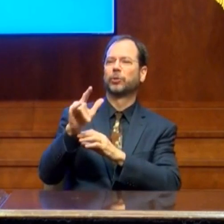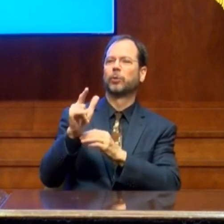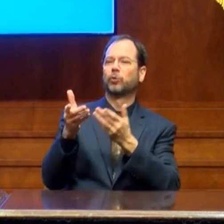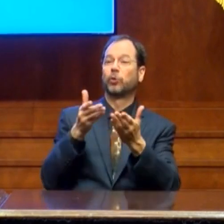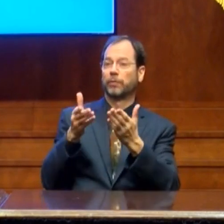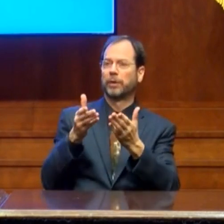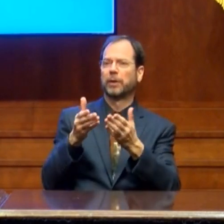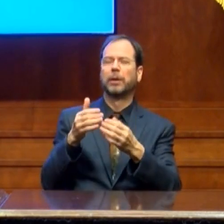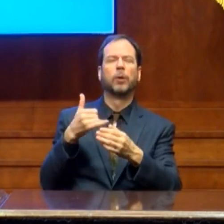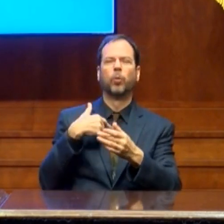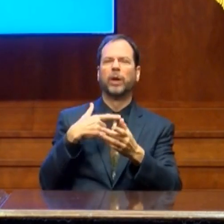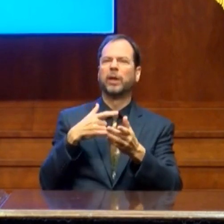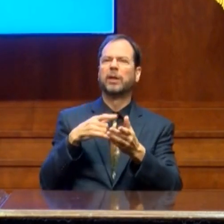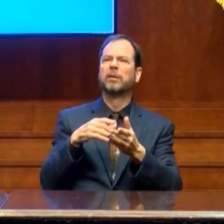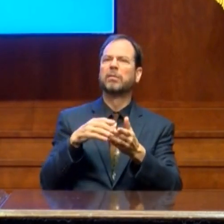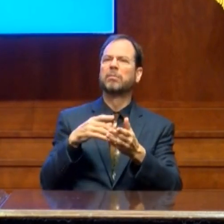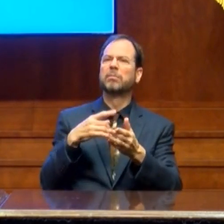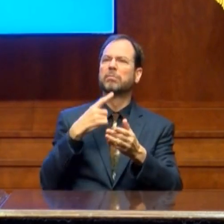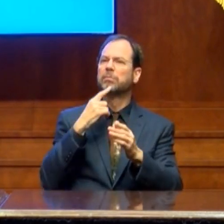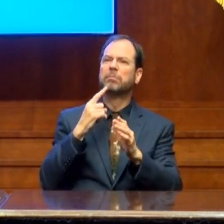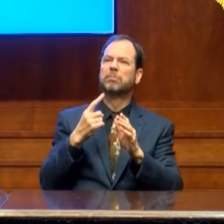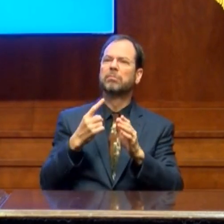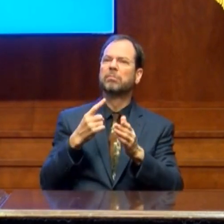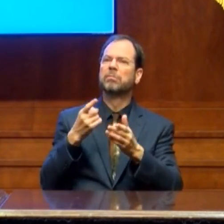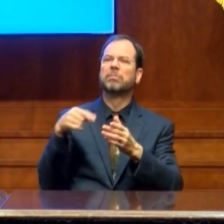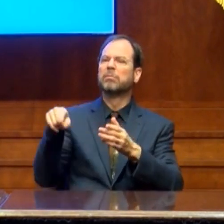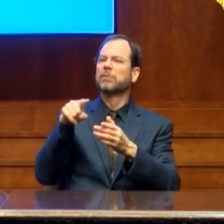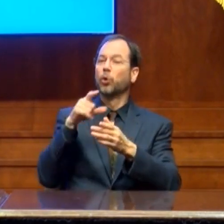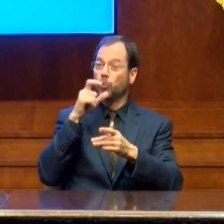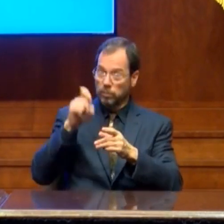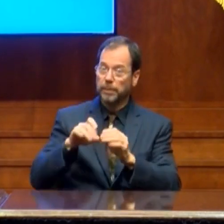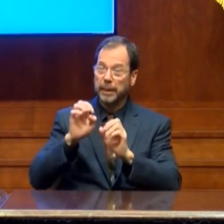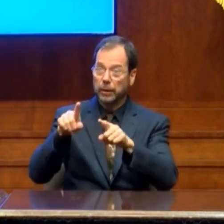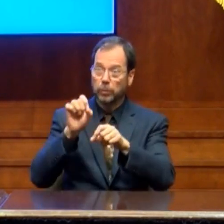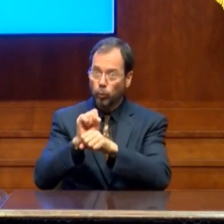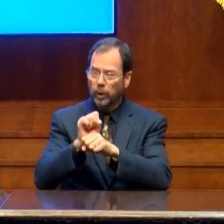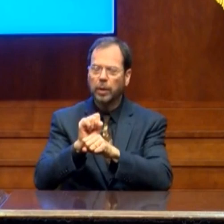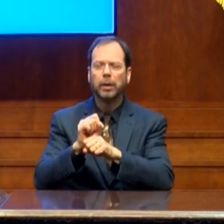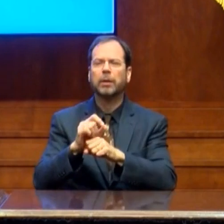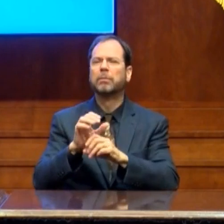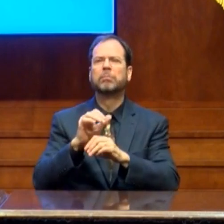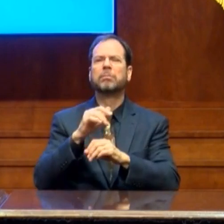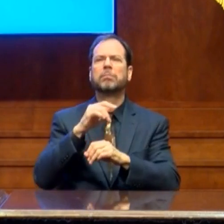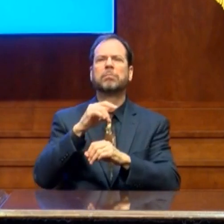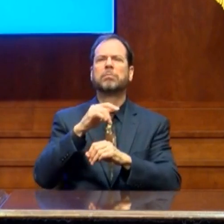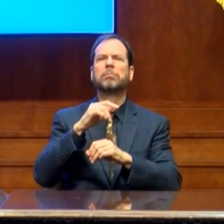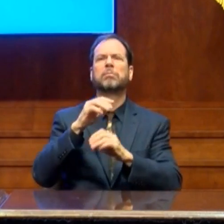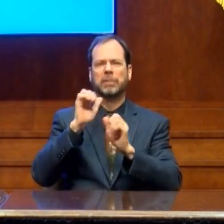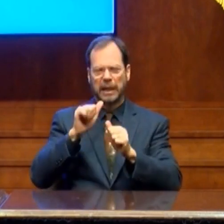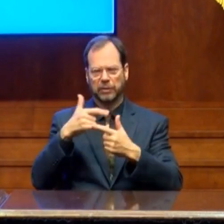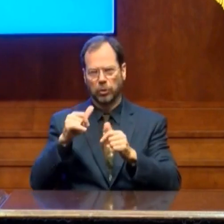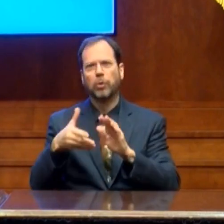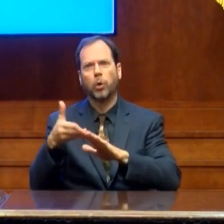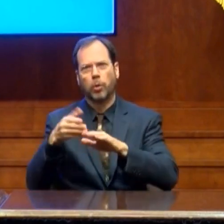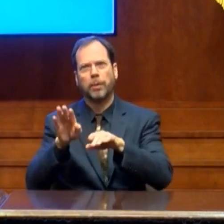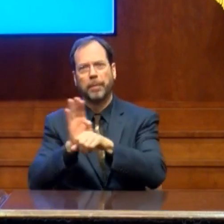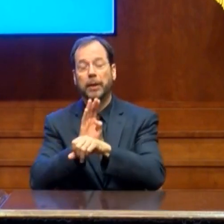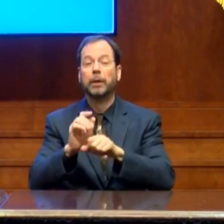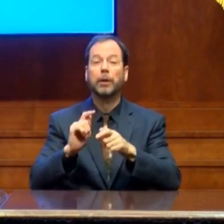in the executive order, we exempted essential services from the limitation on being able to do